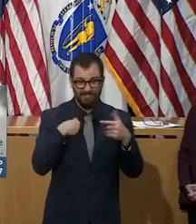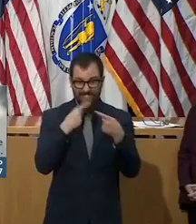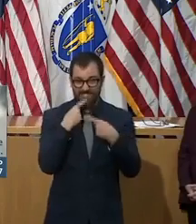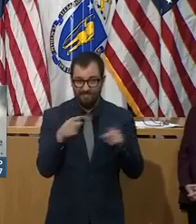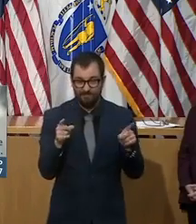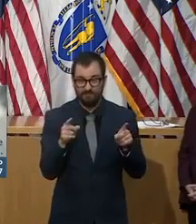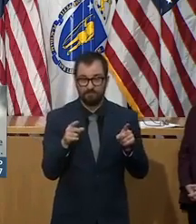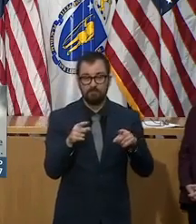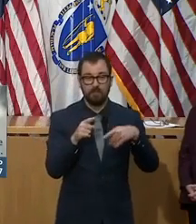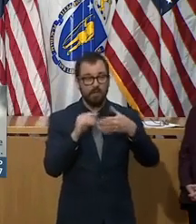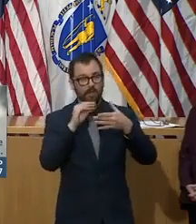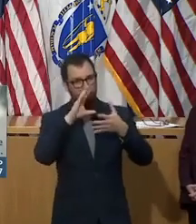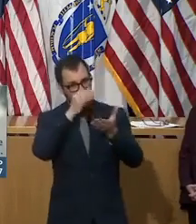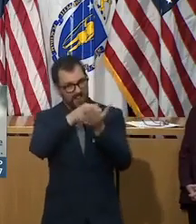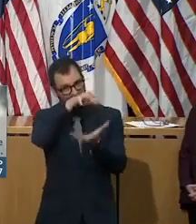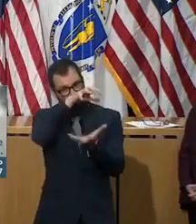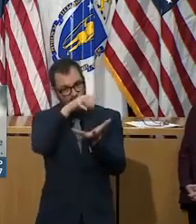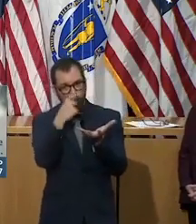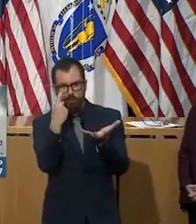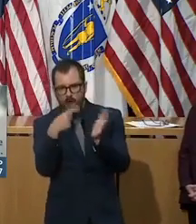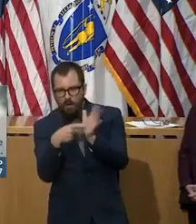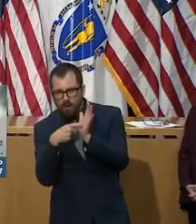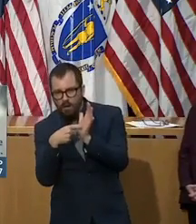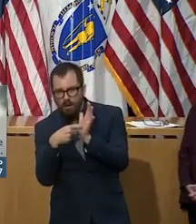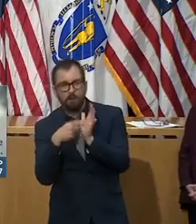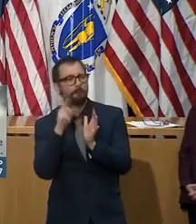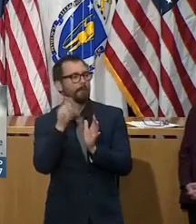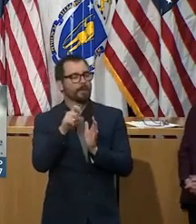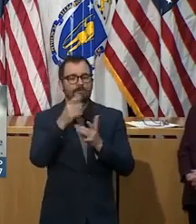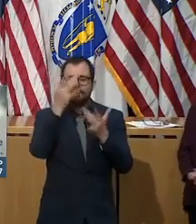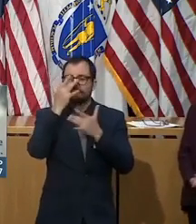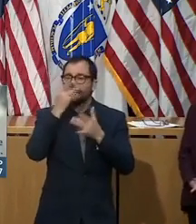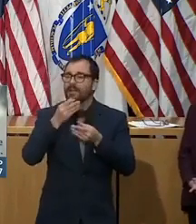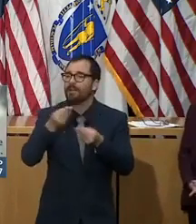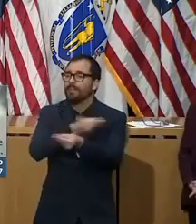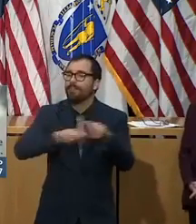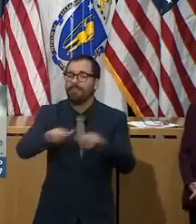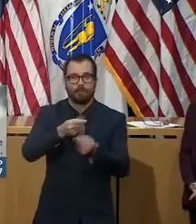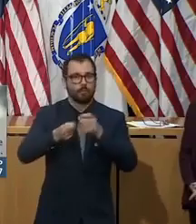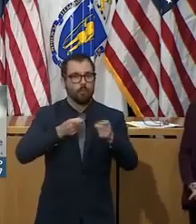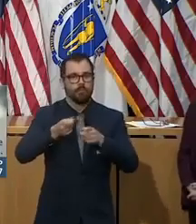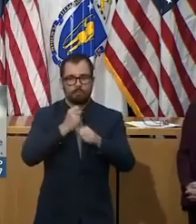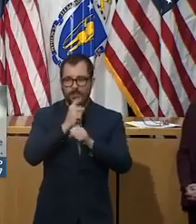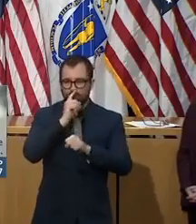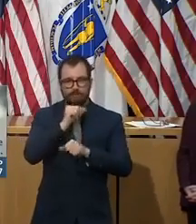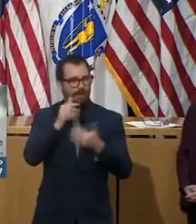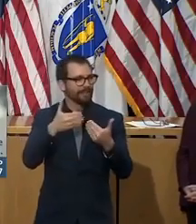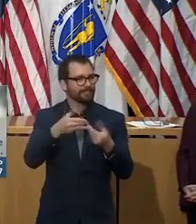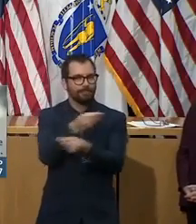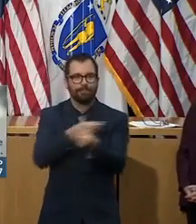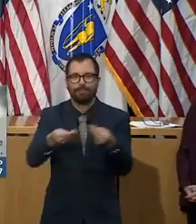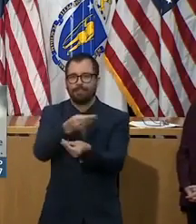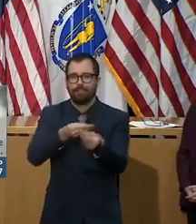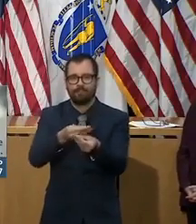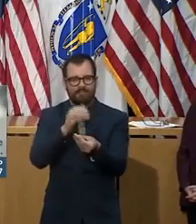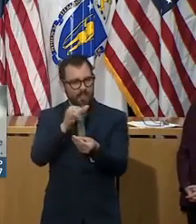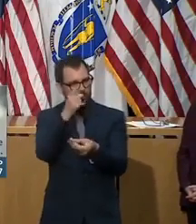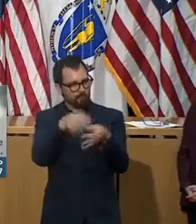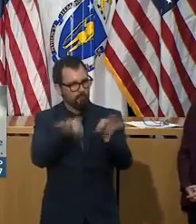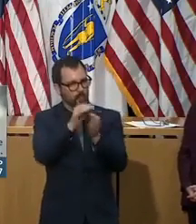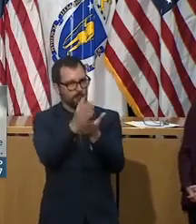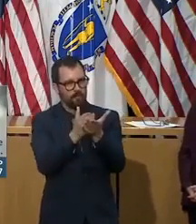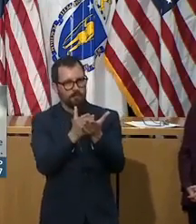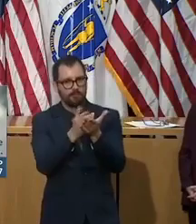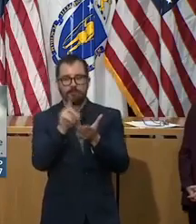Part of the reason people test is because they're concerned about infections.